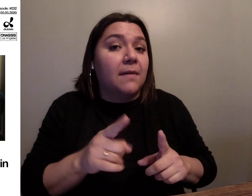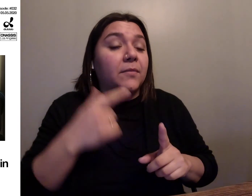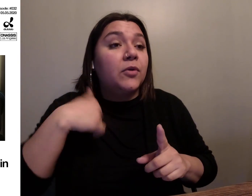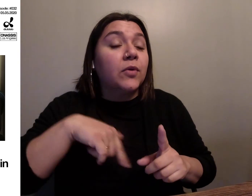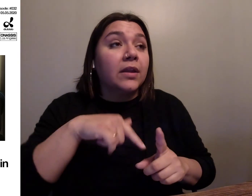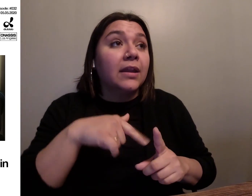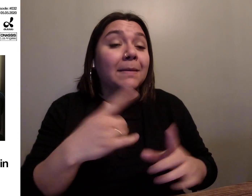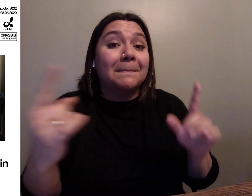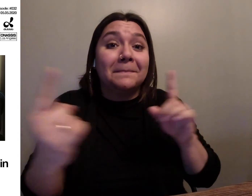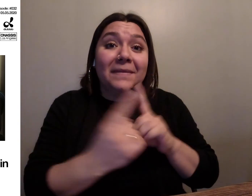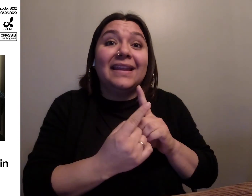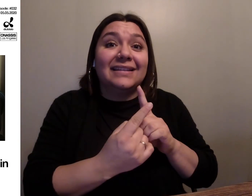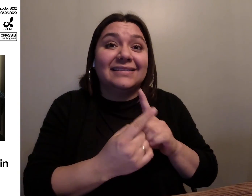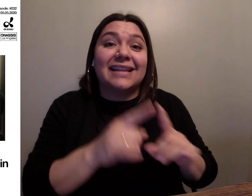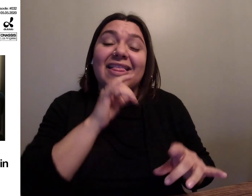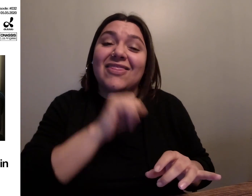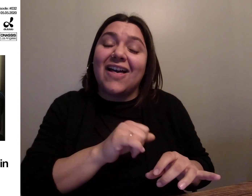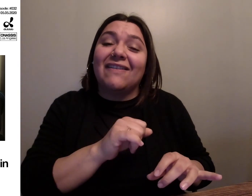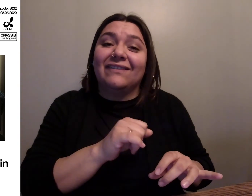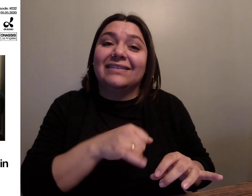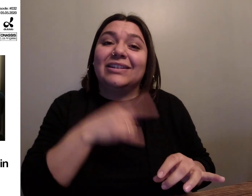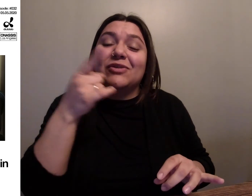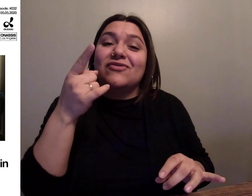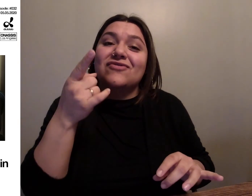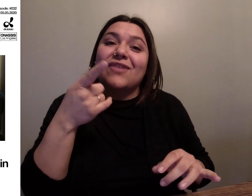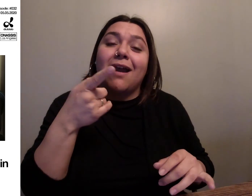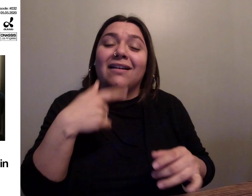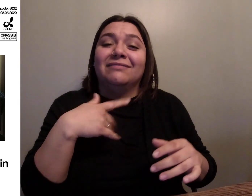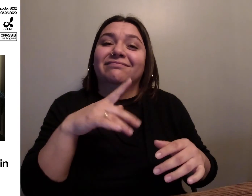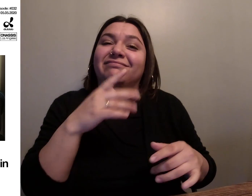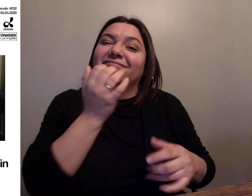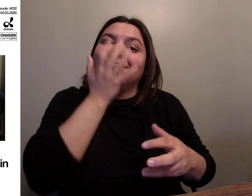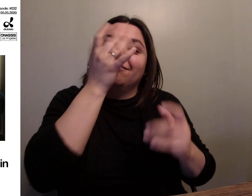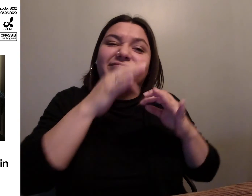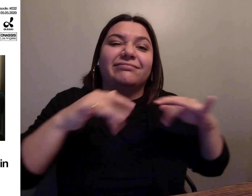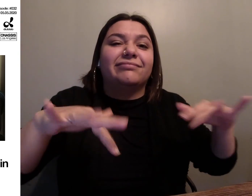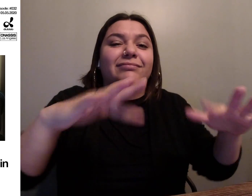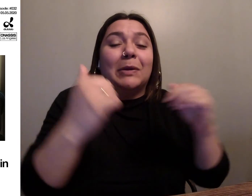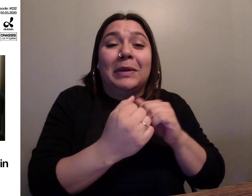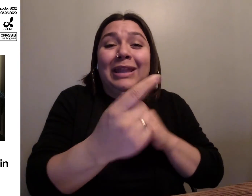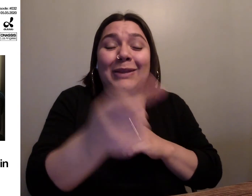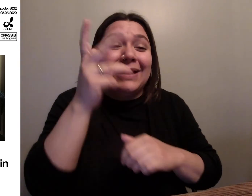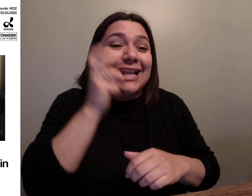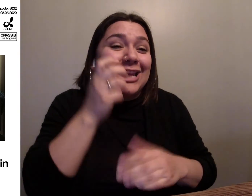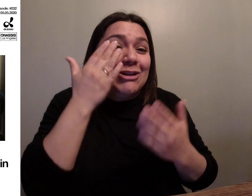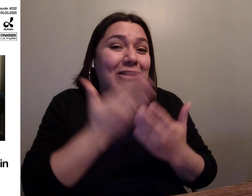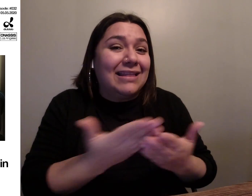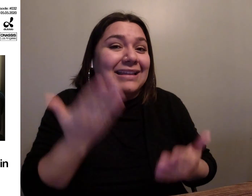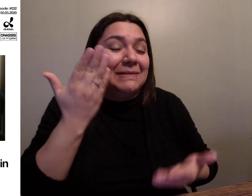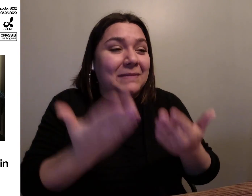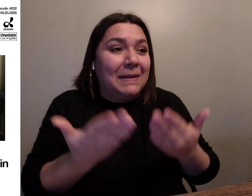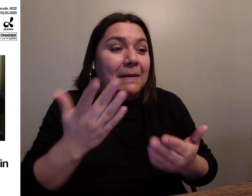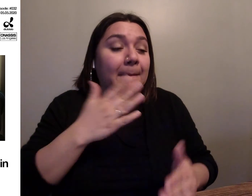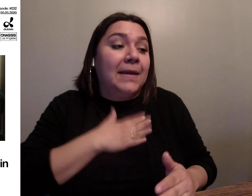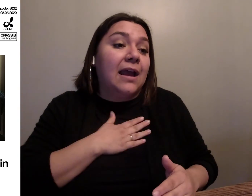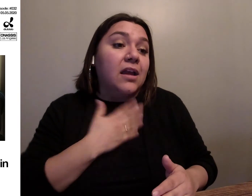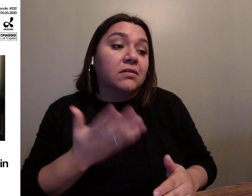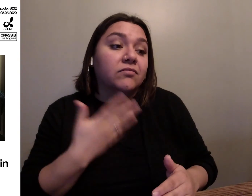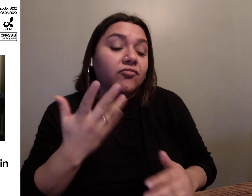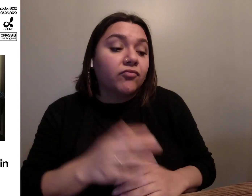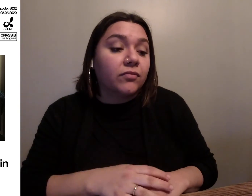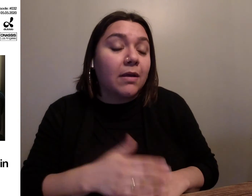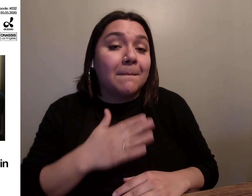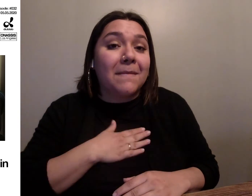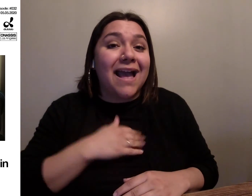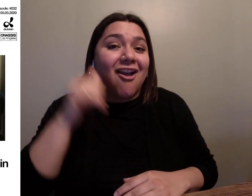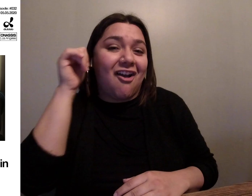auditory illiteracy has kept me from hearing. I would so much relish a moment with you in nature. And